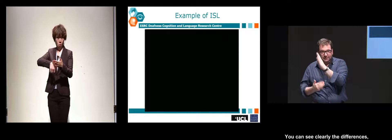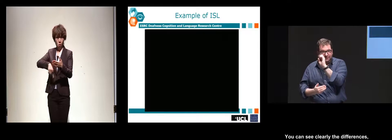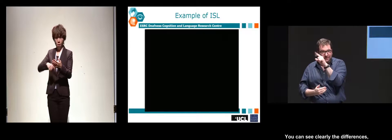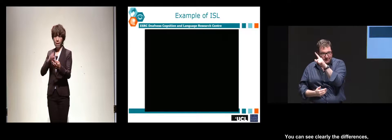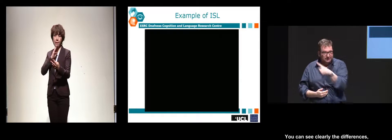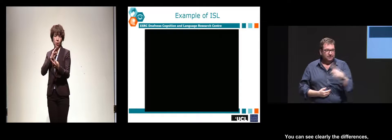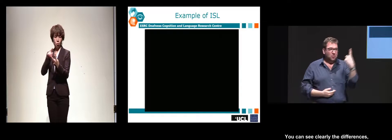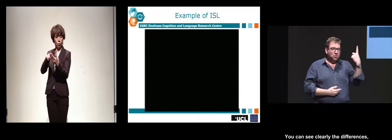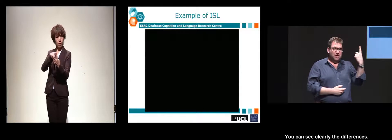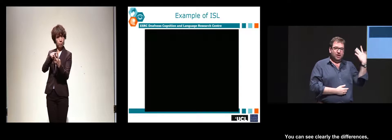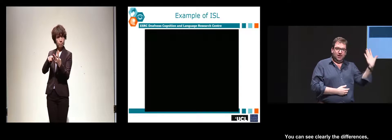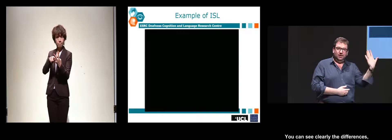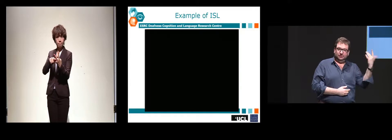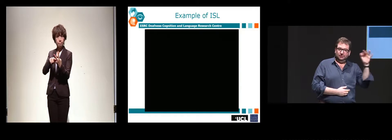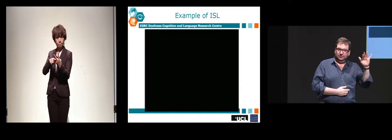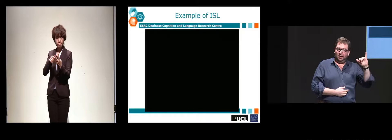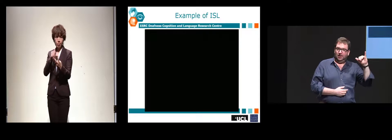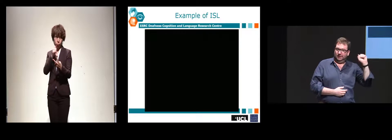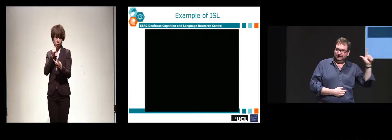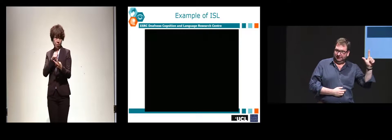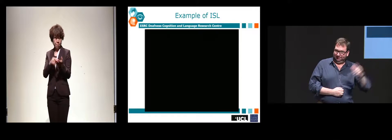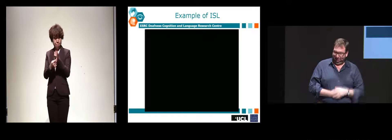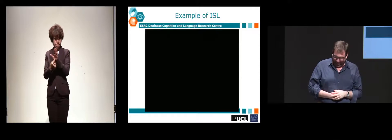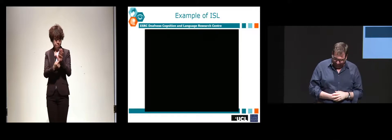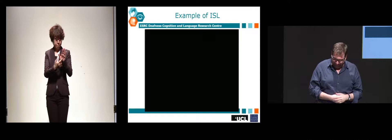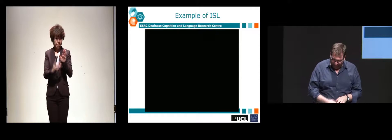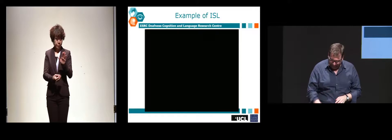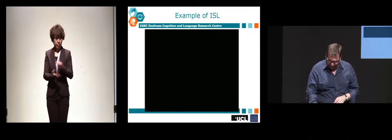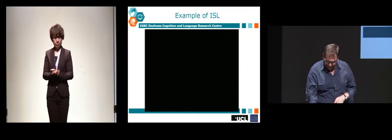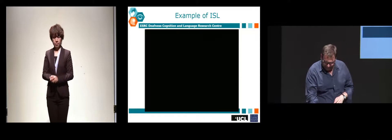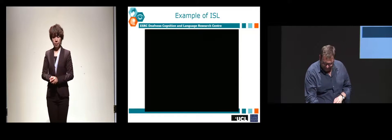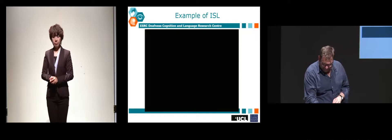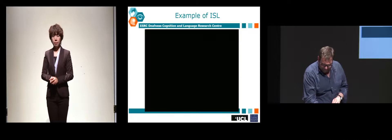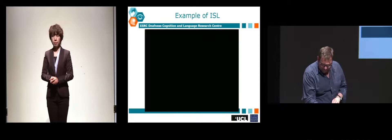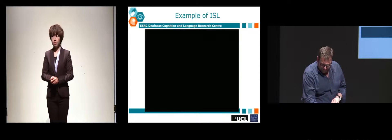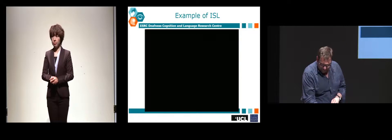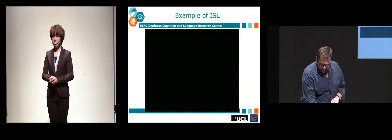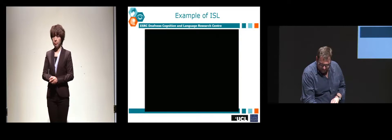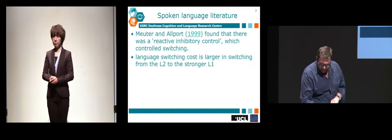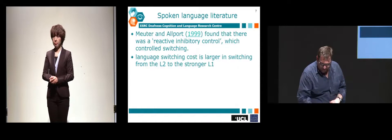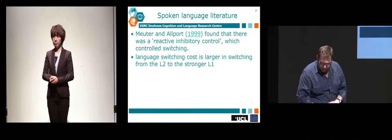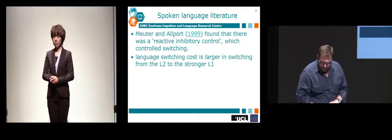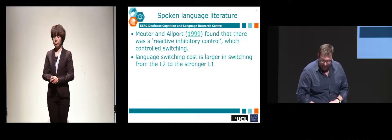clearly the differences, a two-handed alphabet as opposed to a one-handed alphabet.